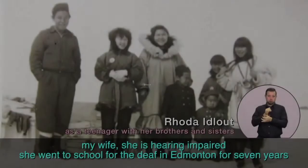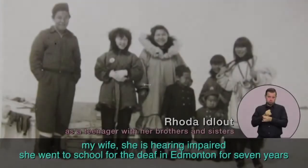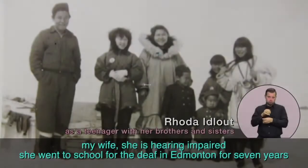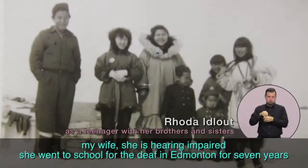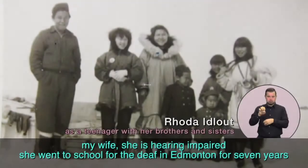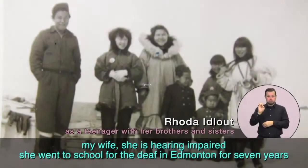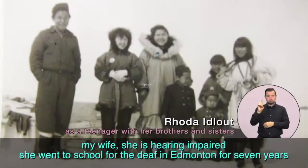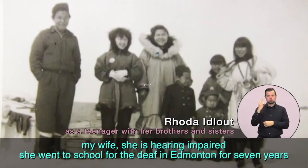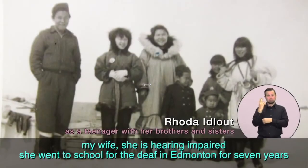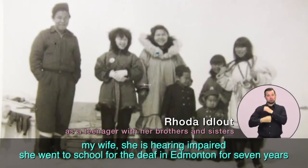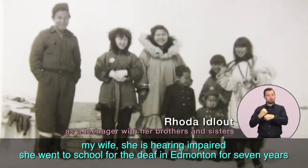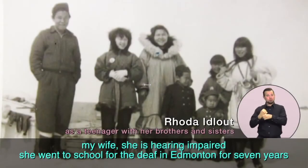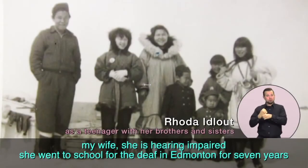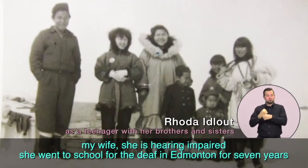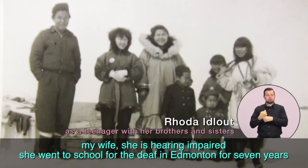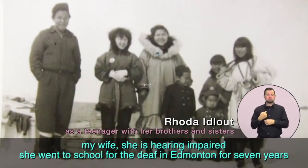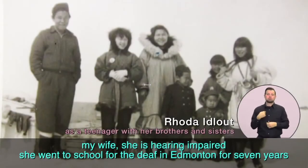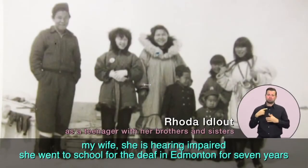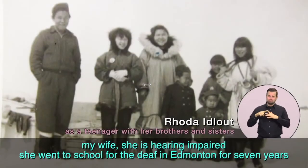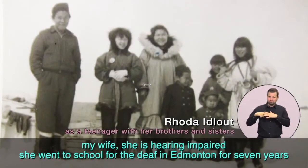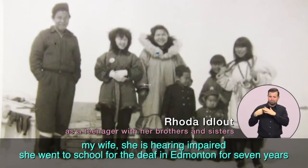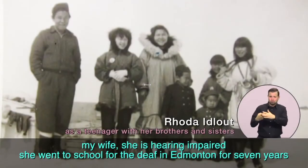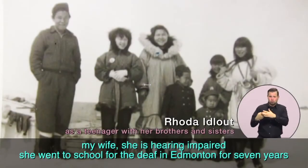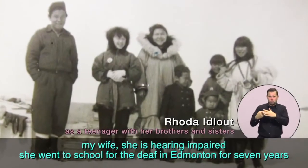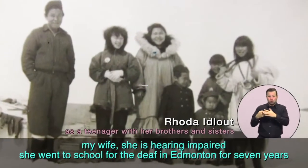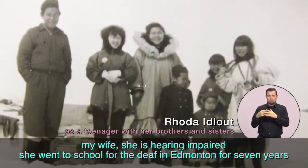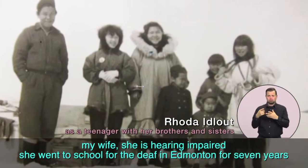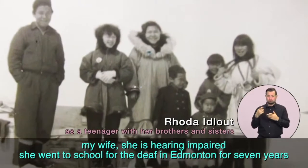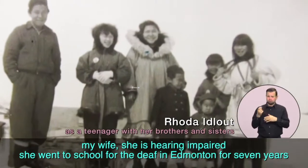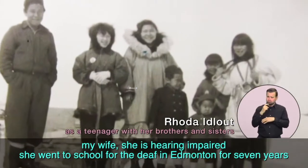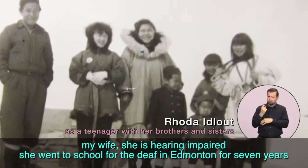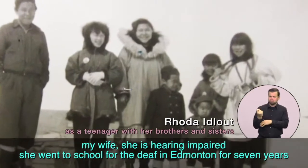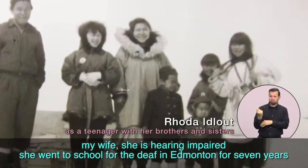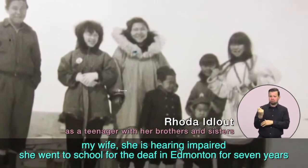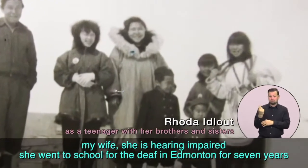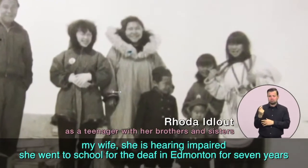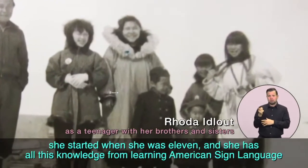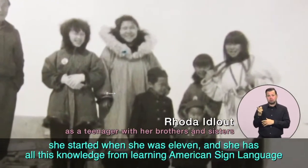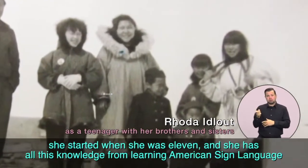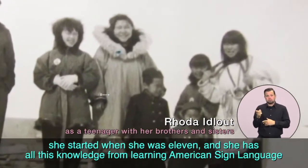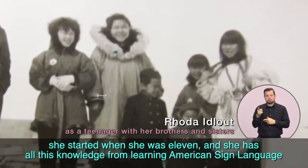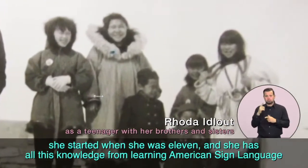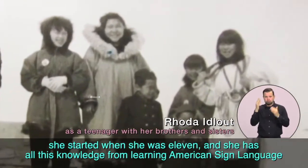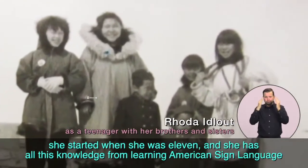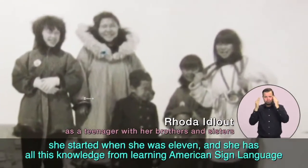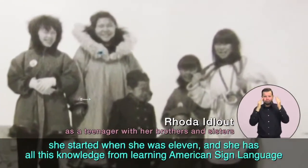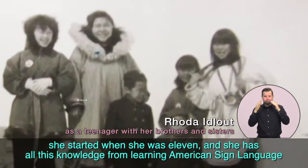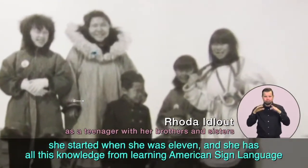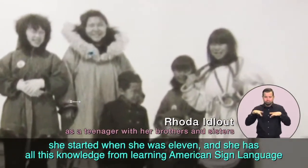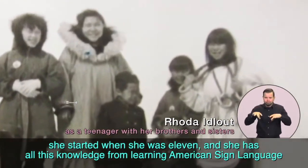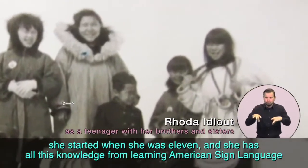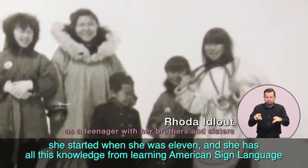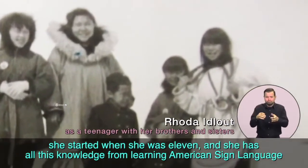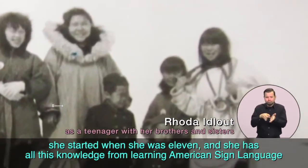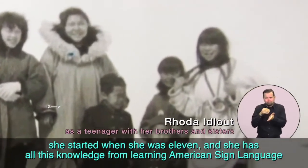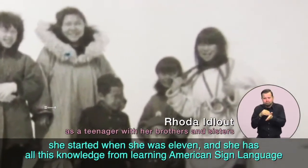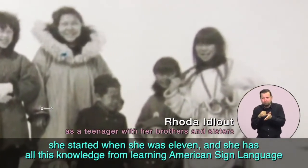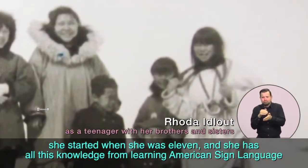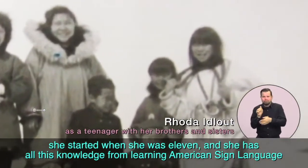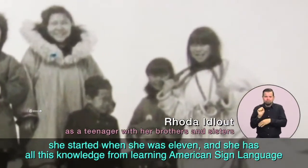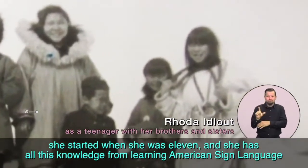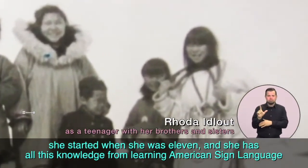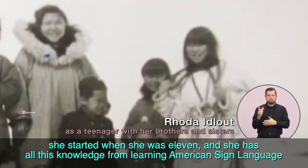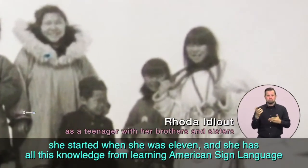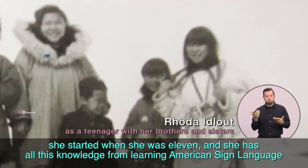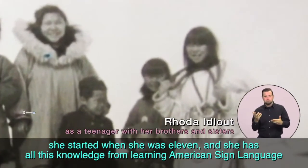My wife, she's hearing impaired. She went to school for the deaf in Edmonton for 7 years when she was 11, starting when she was 11.